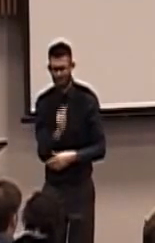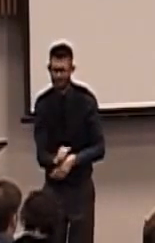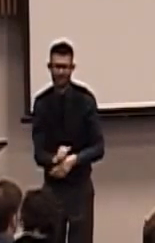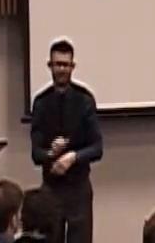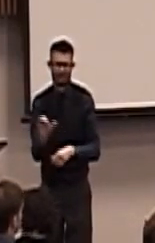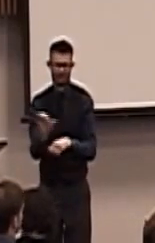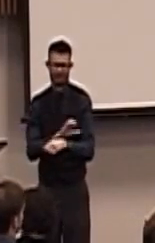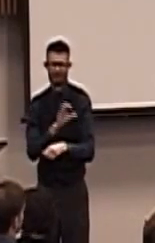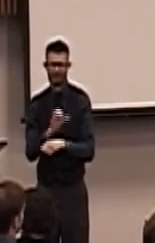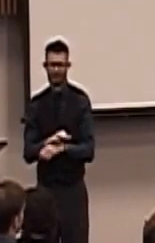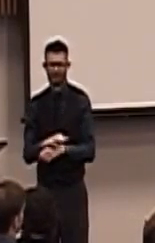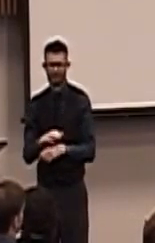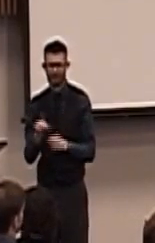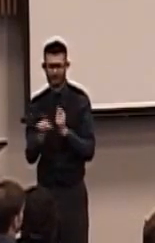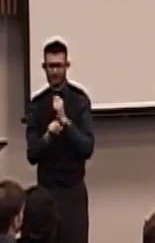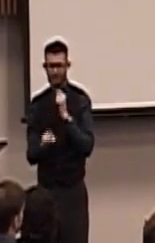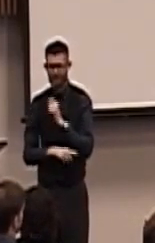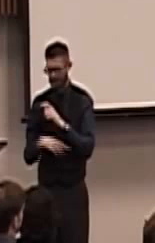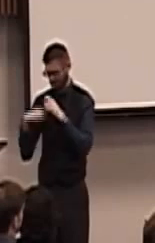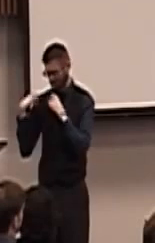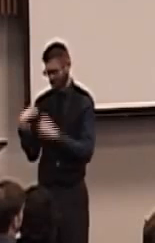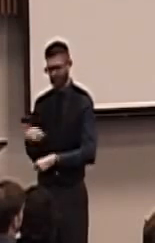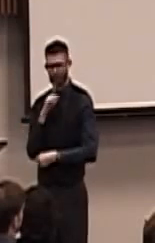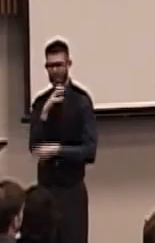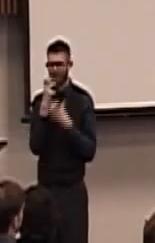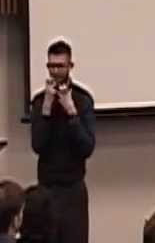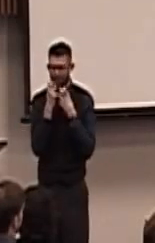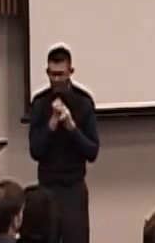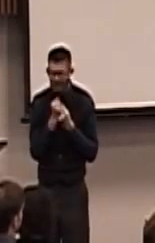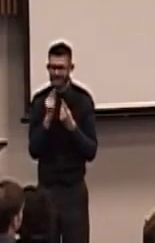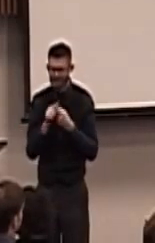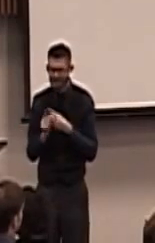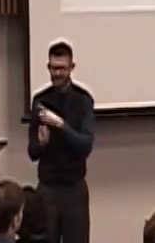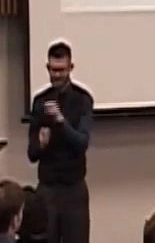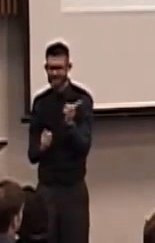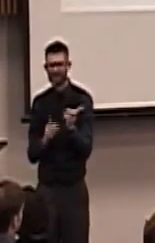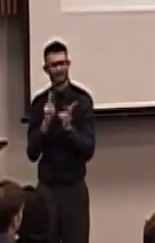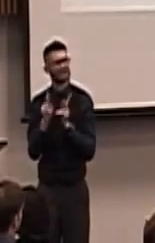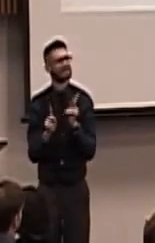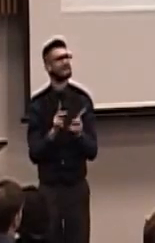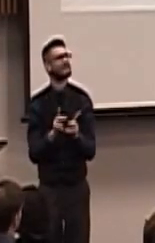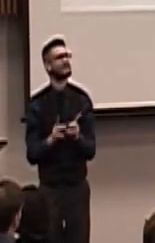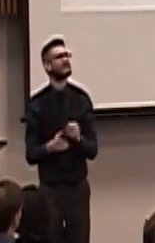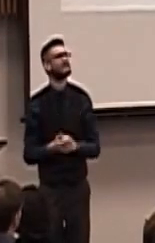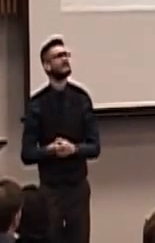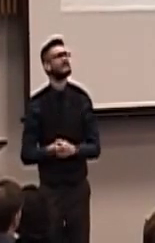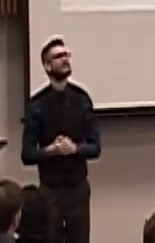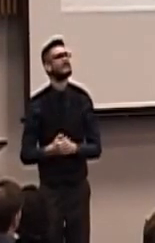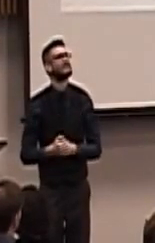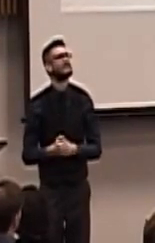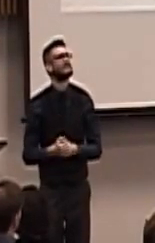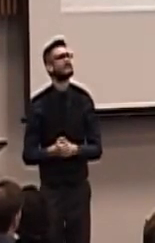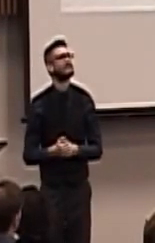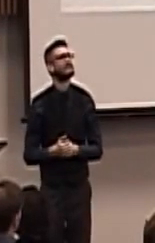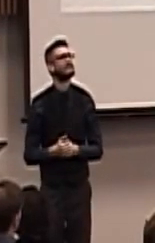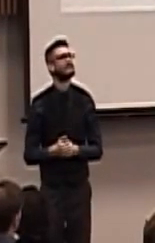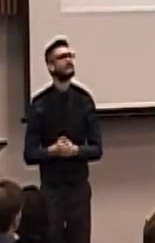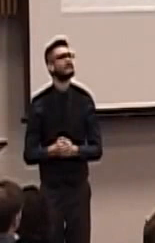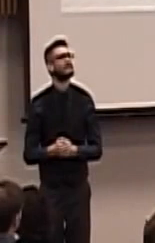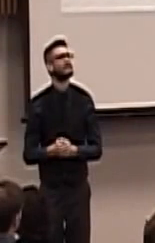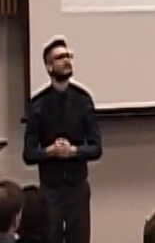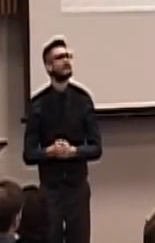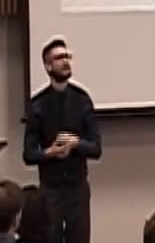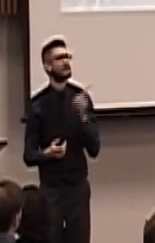throw away are absolute treasures for them. So, I just want to show you a little bit of the daily,